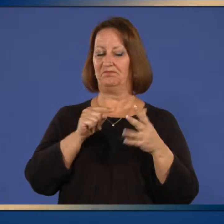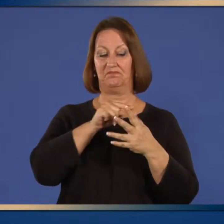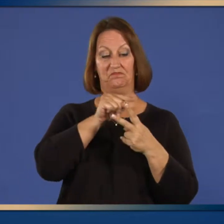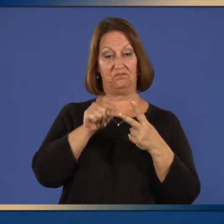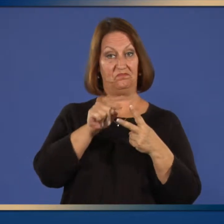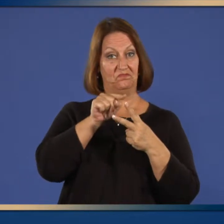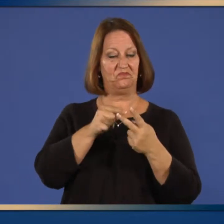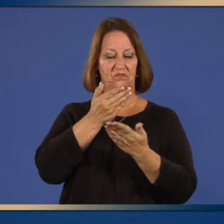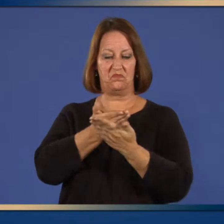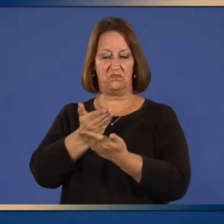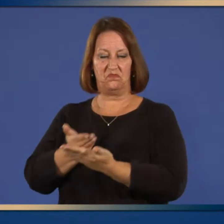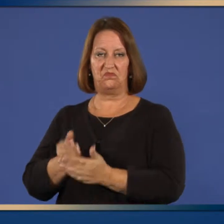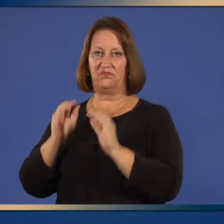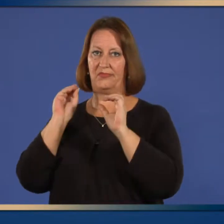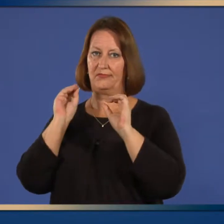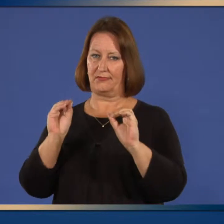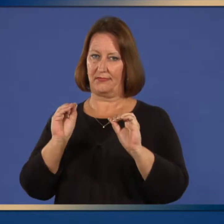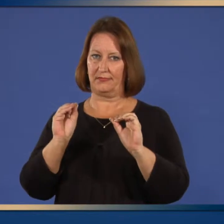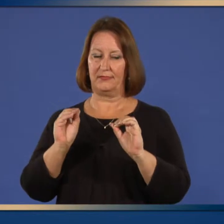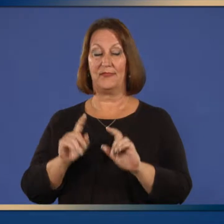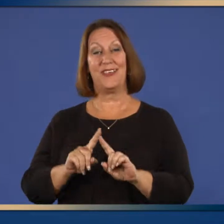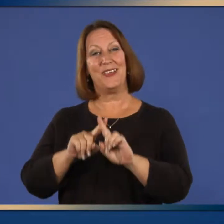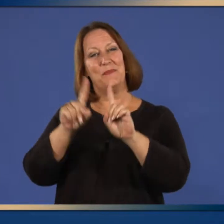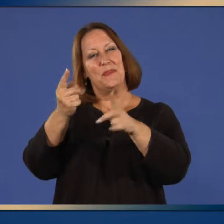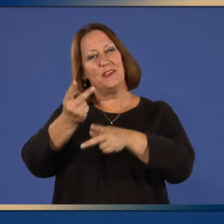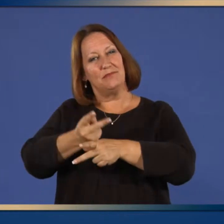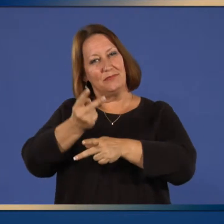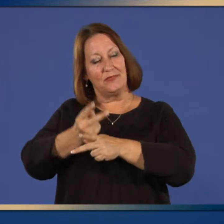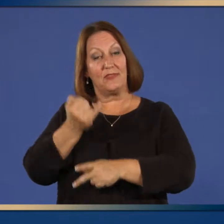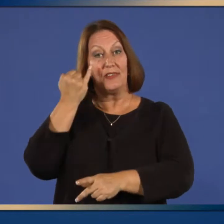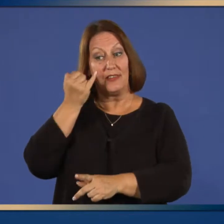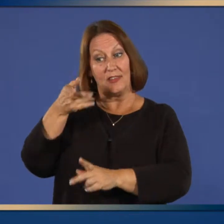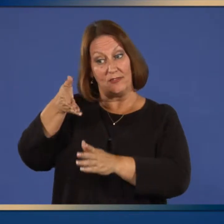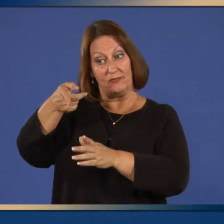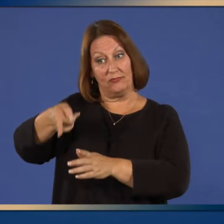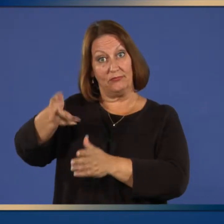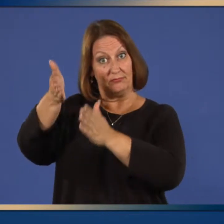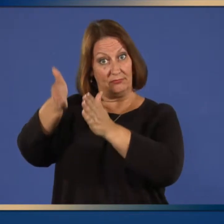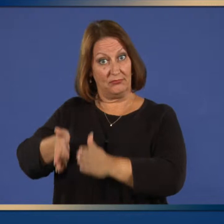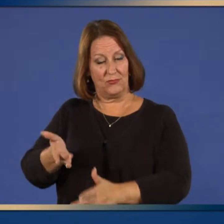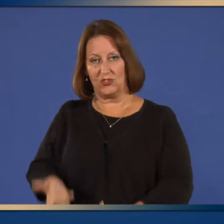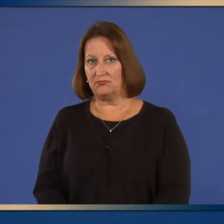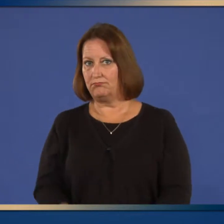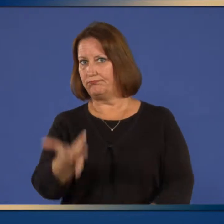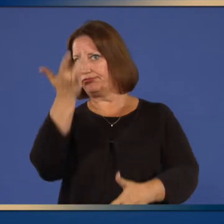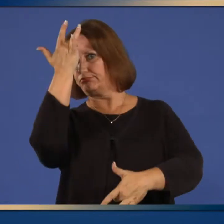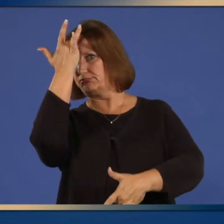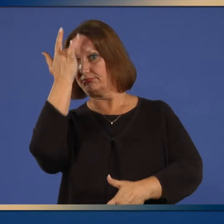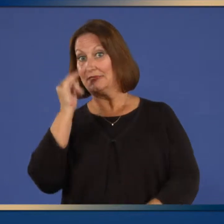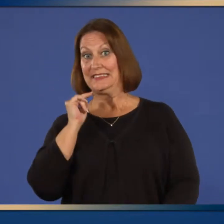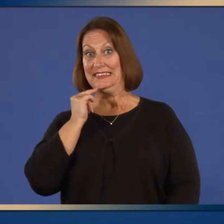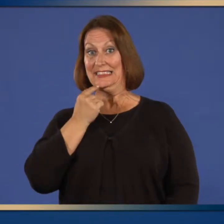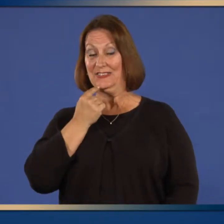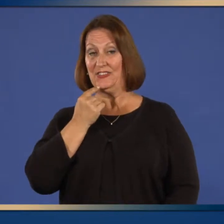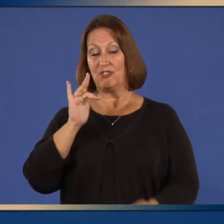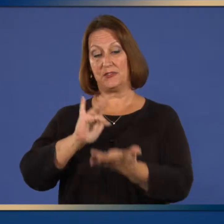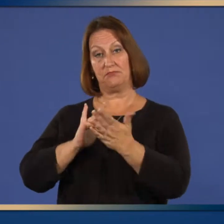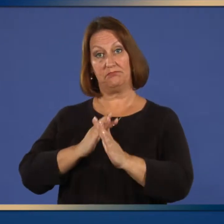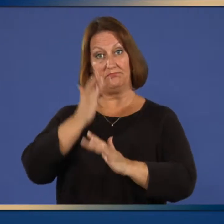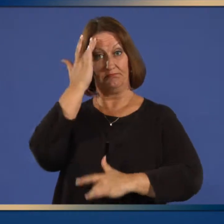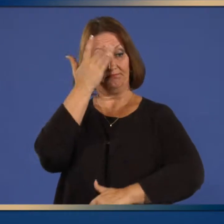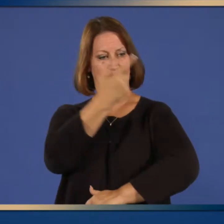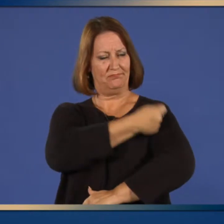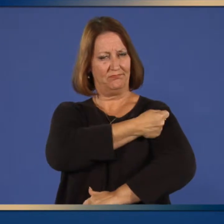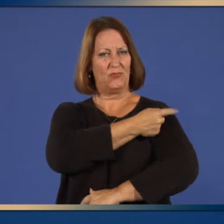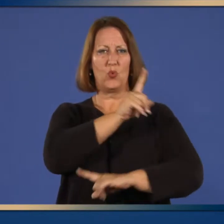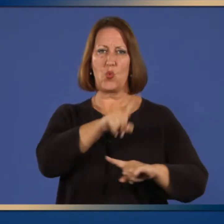However, as a precaution, with moderate or severe acute illness, all vaccines should be delayed until the